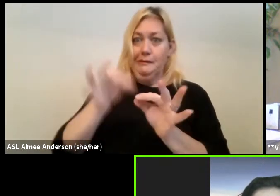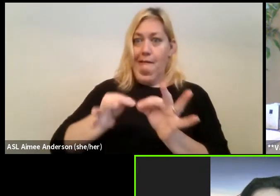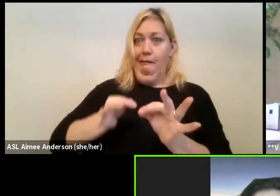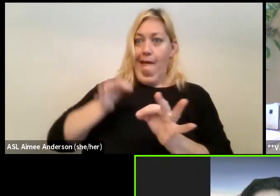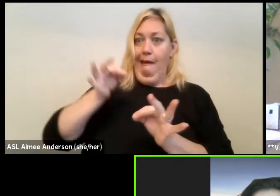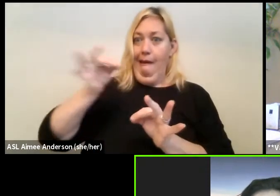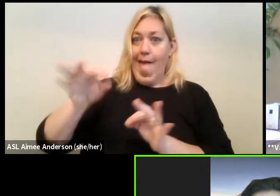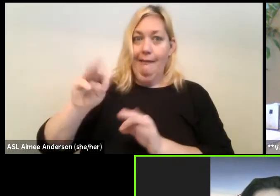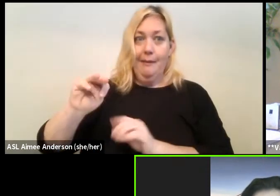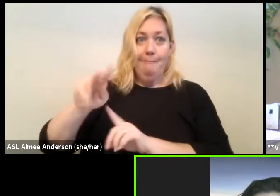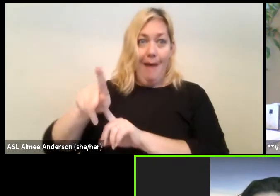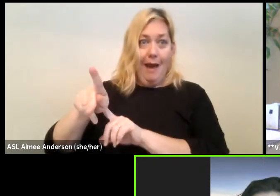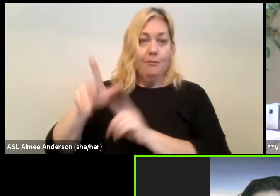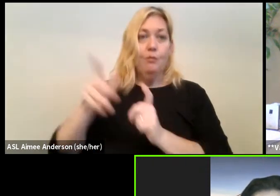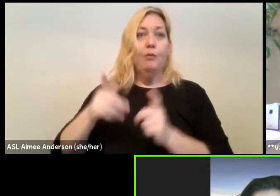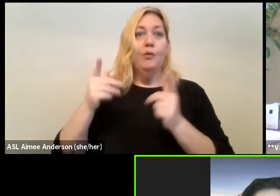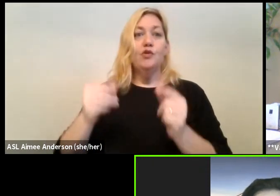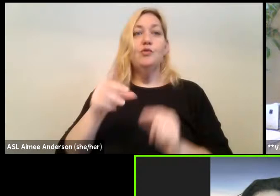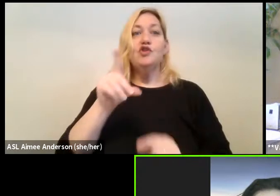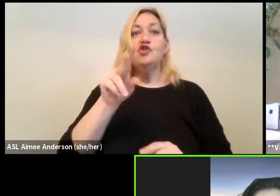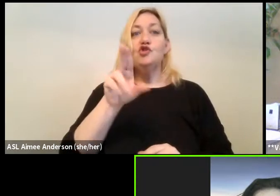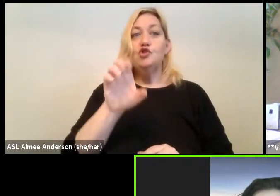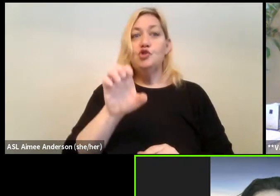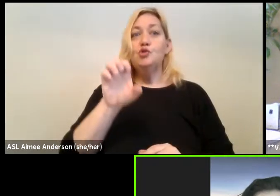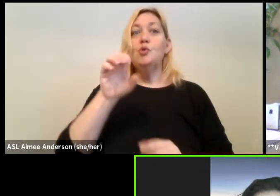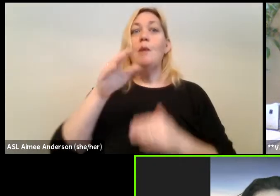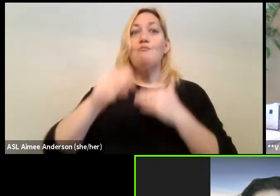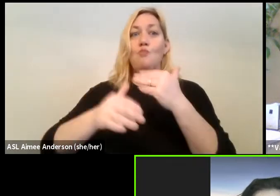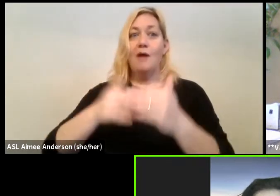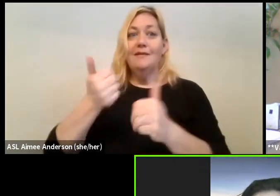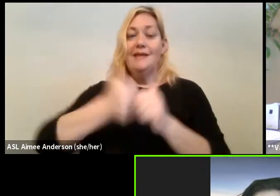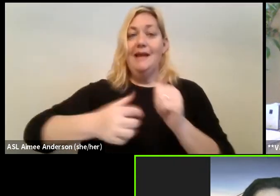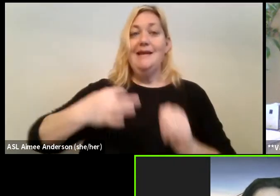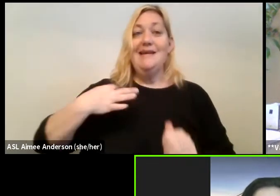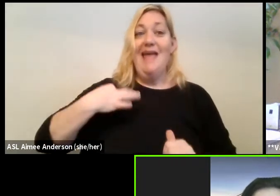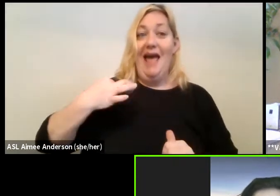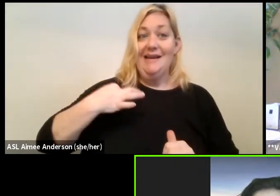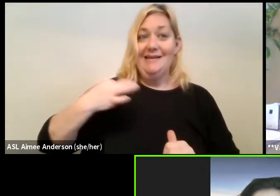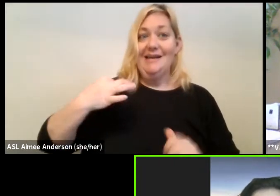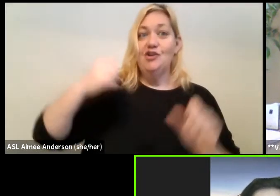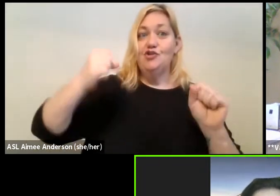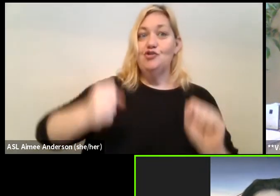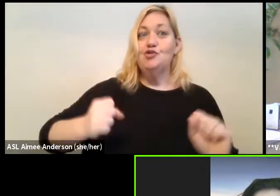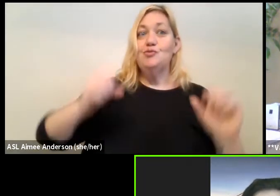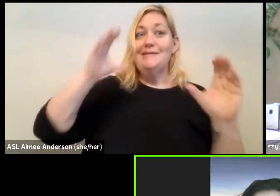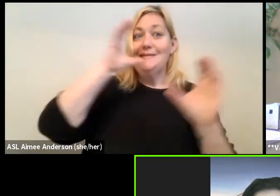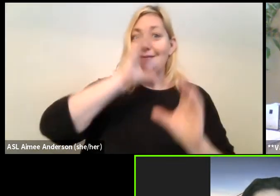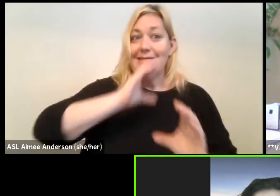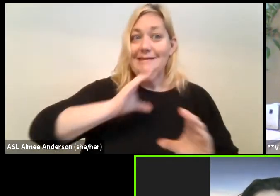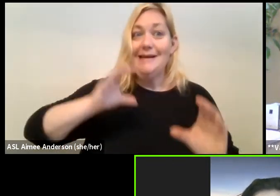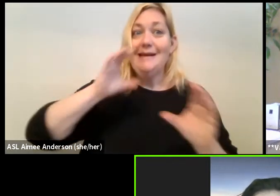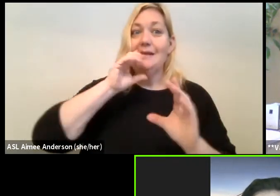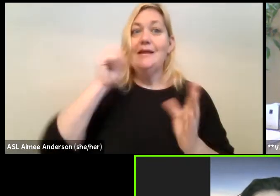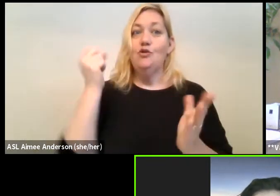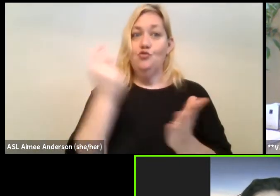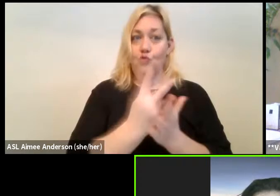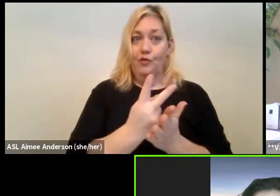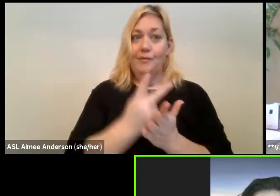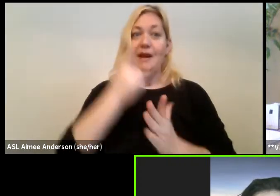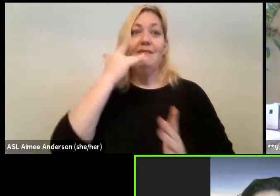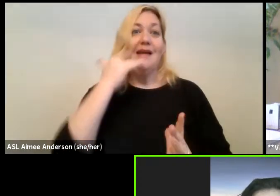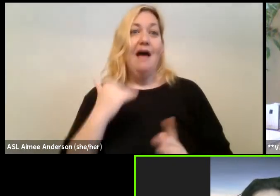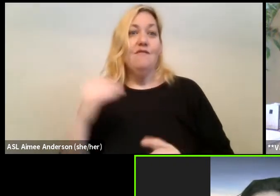give is due process to any candidate to be able to seek the endorsement of the